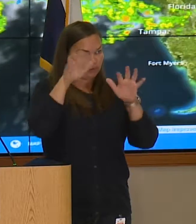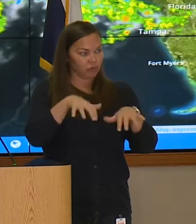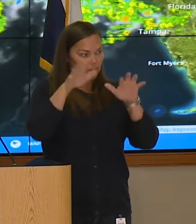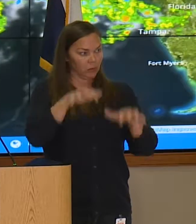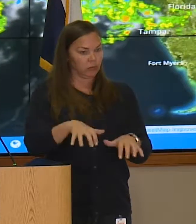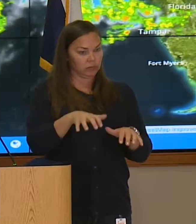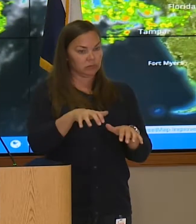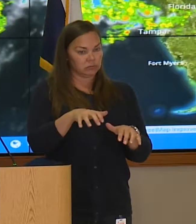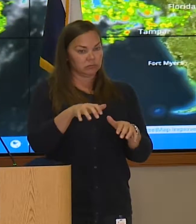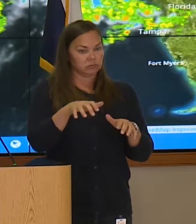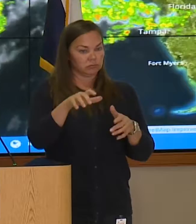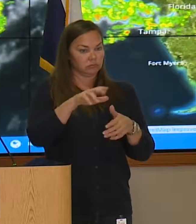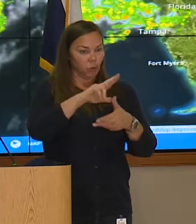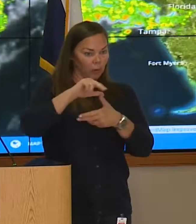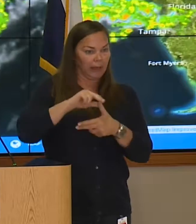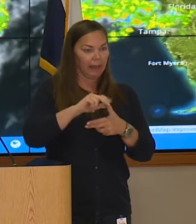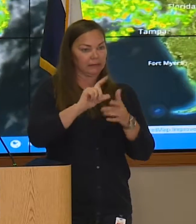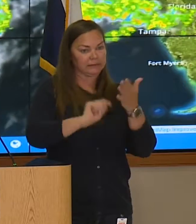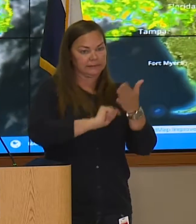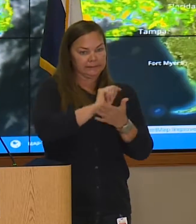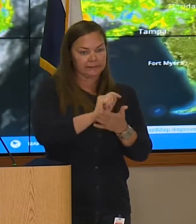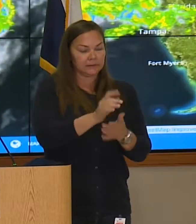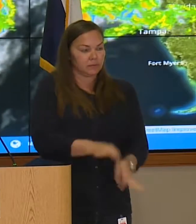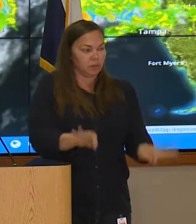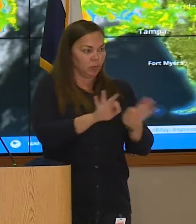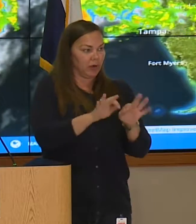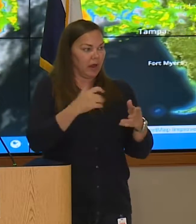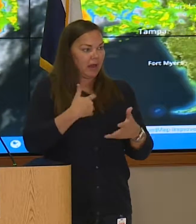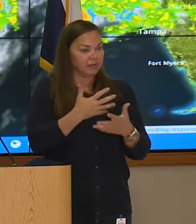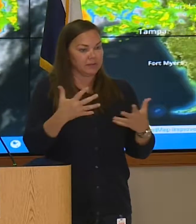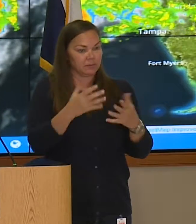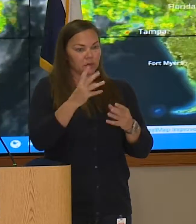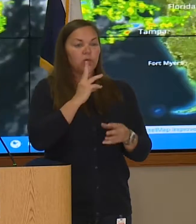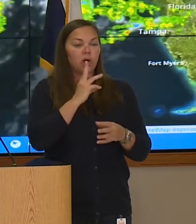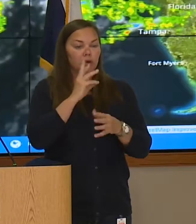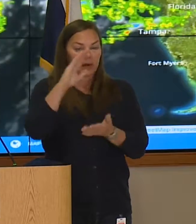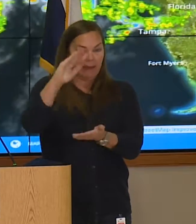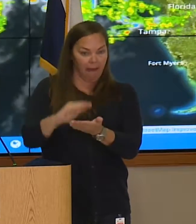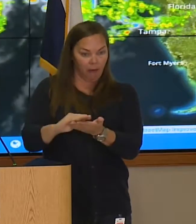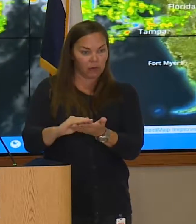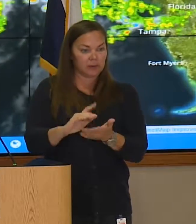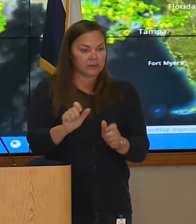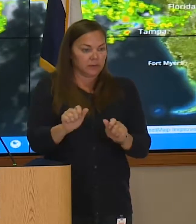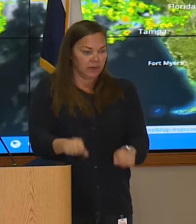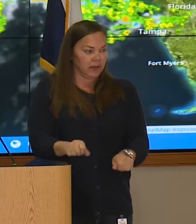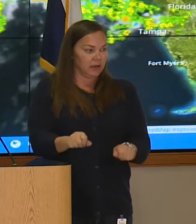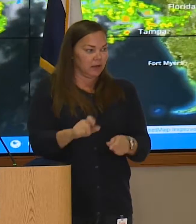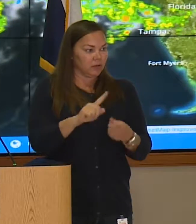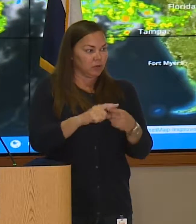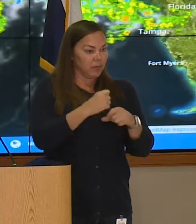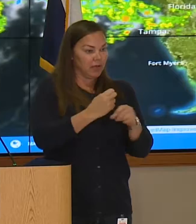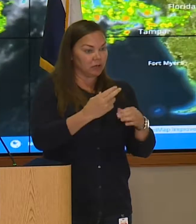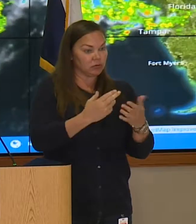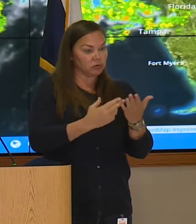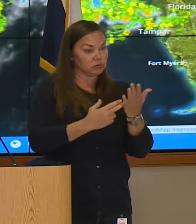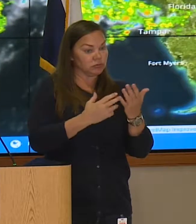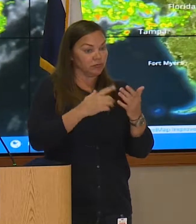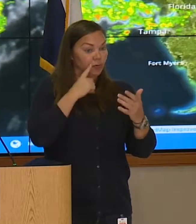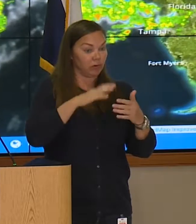season, it's imperative to get as much water out of these dams as we can to ensure that we